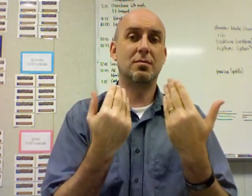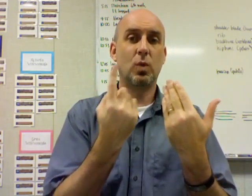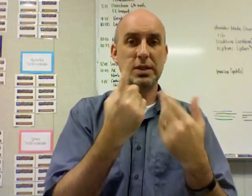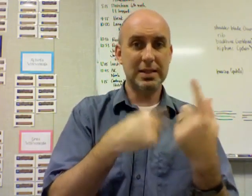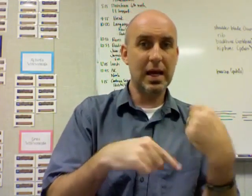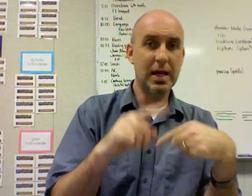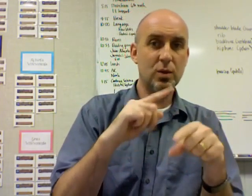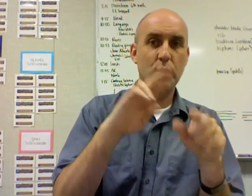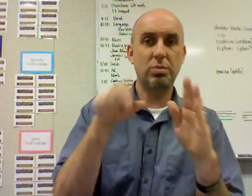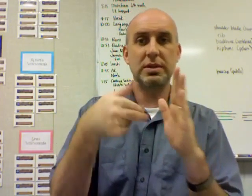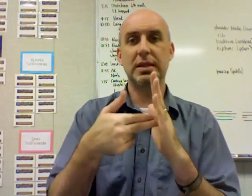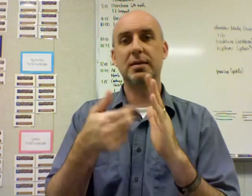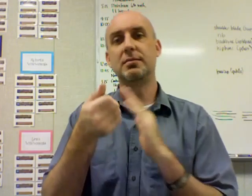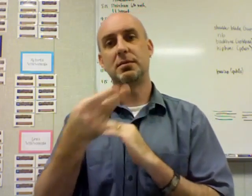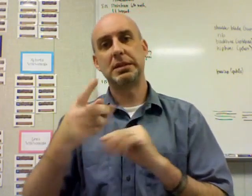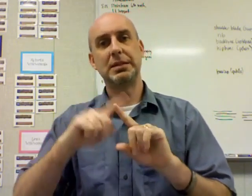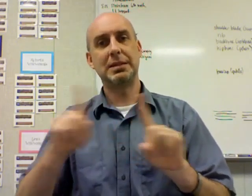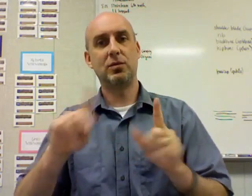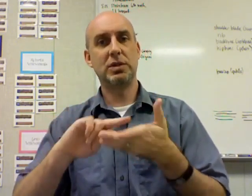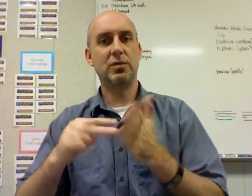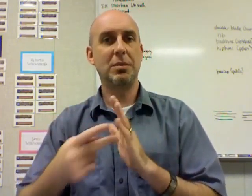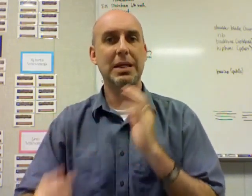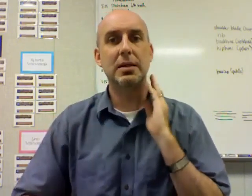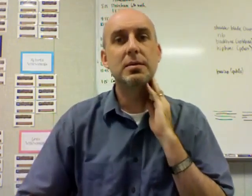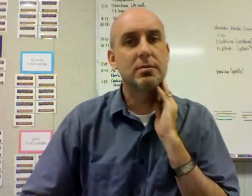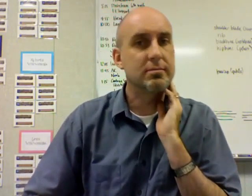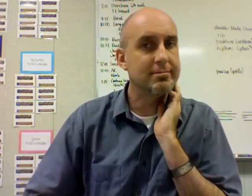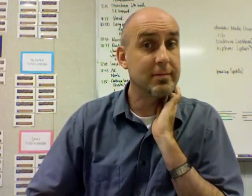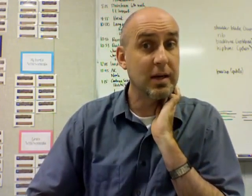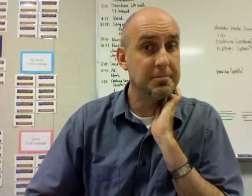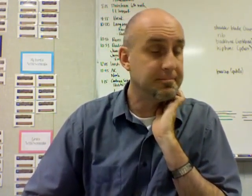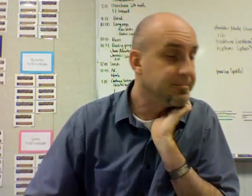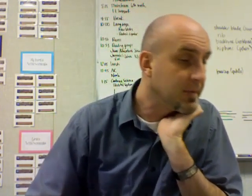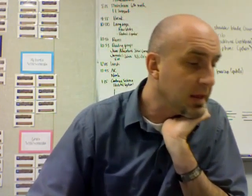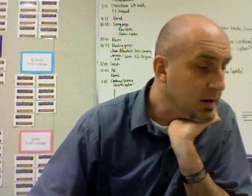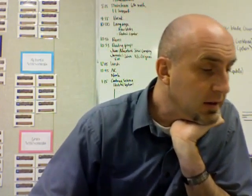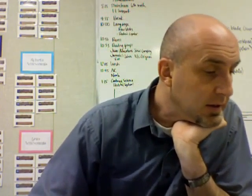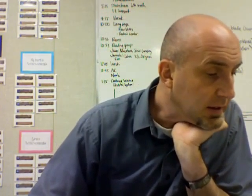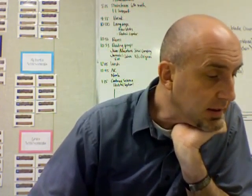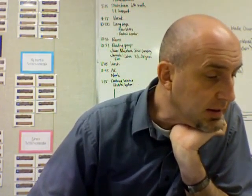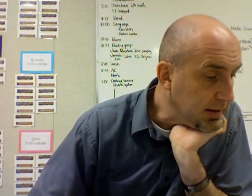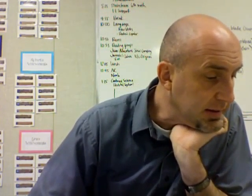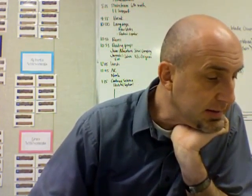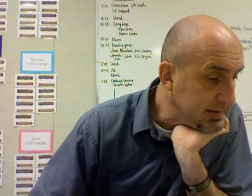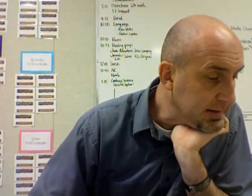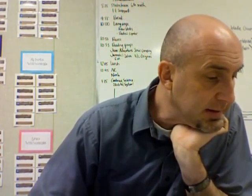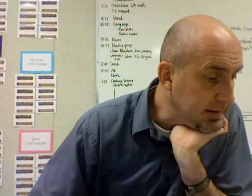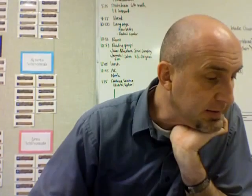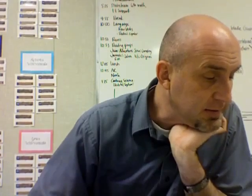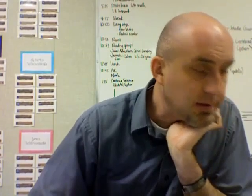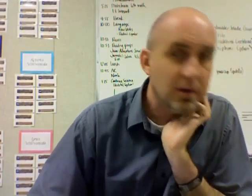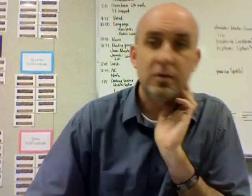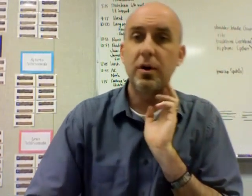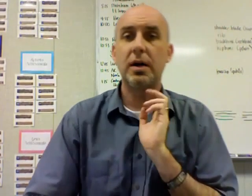one sign representing several different meanings. Okay? Let's see. Frost.